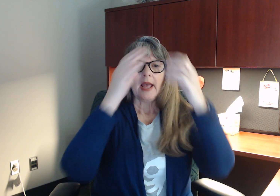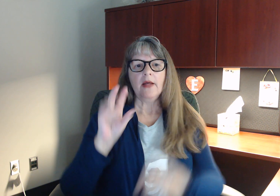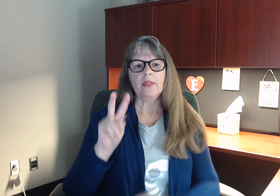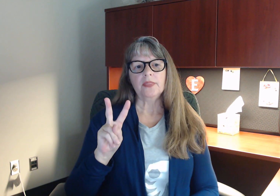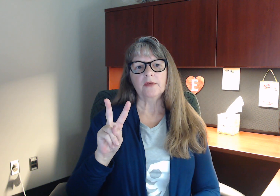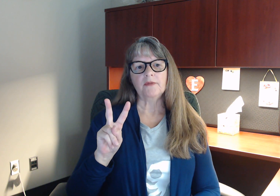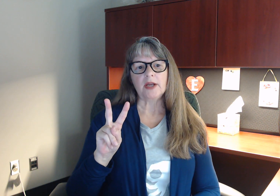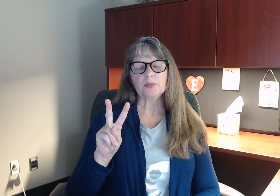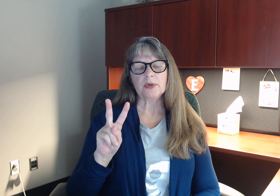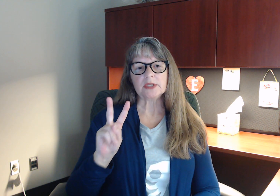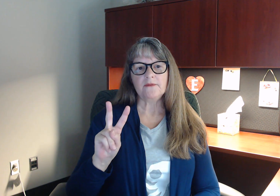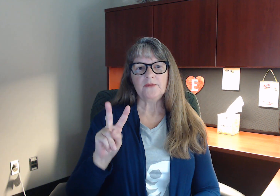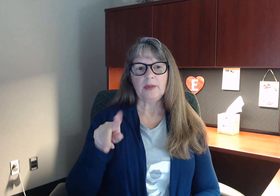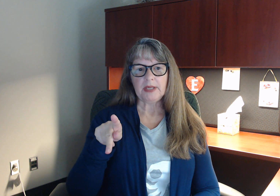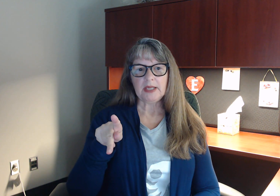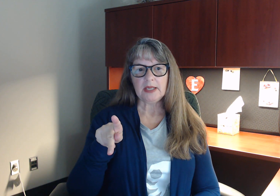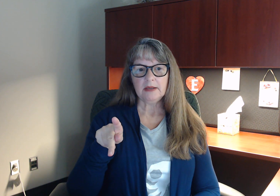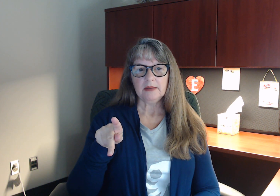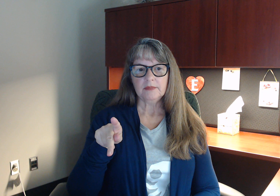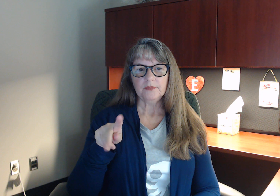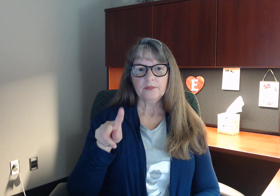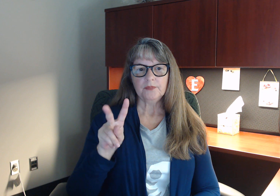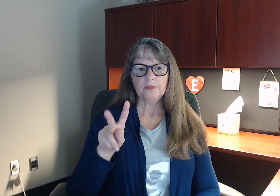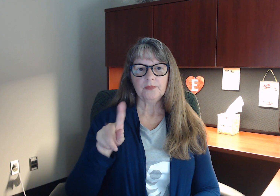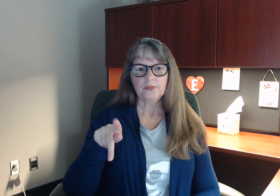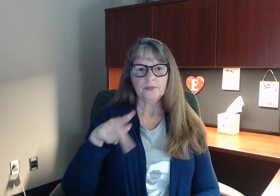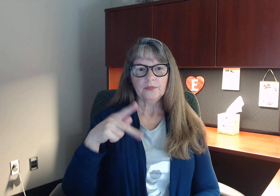and the vice president, VP.